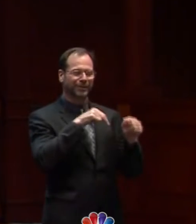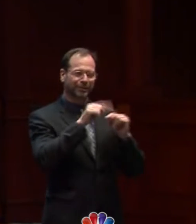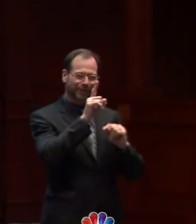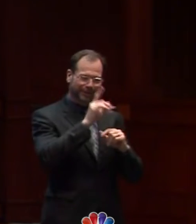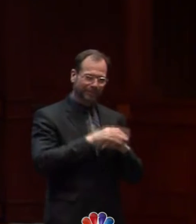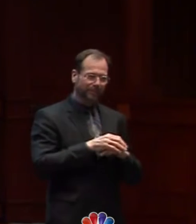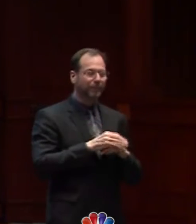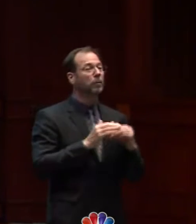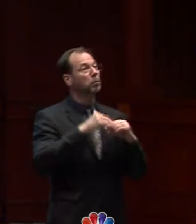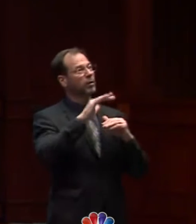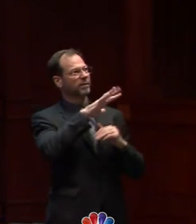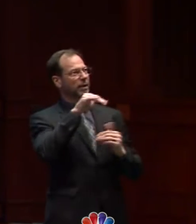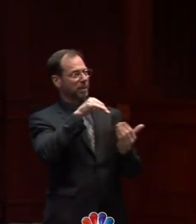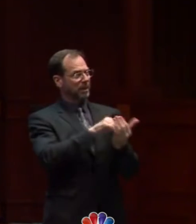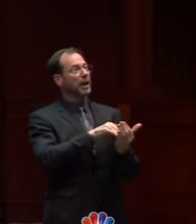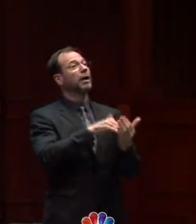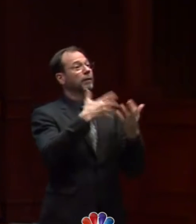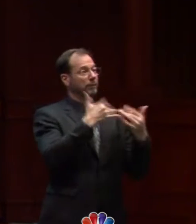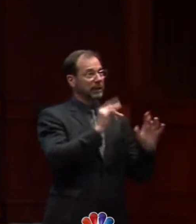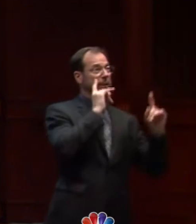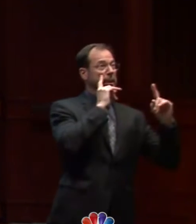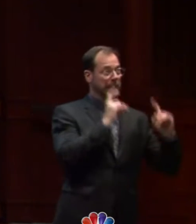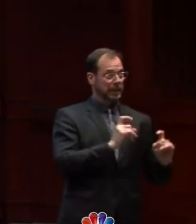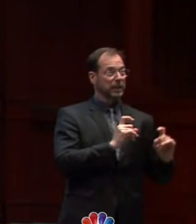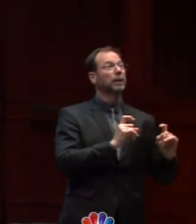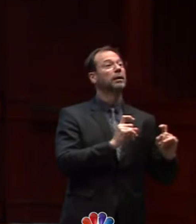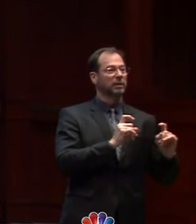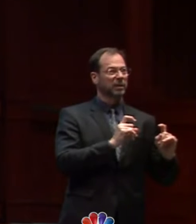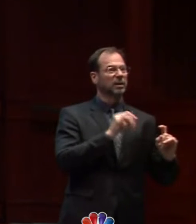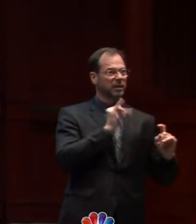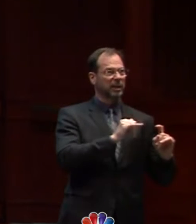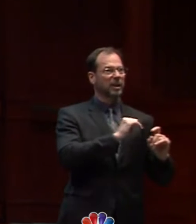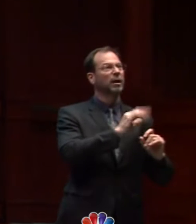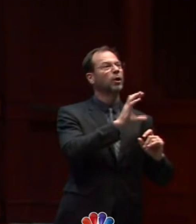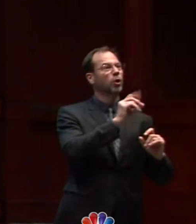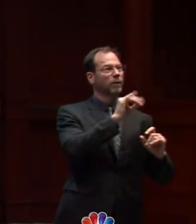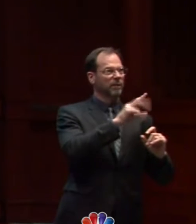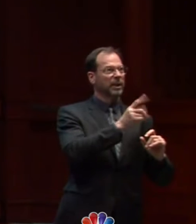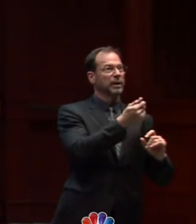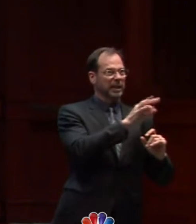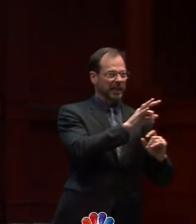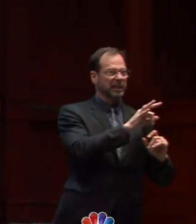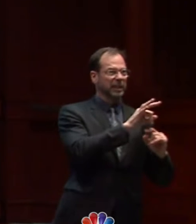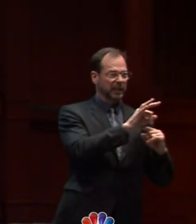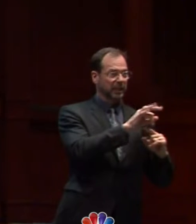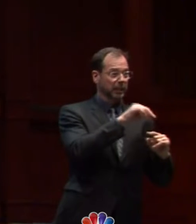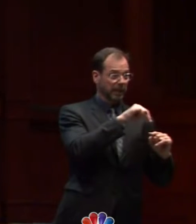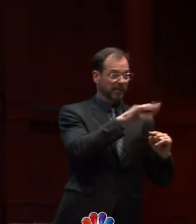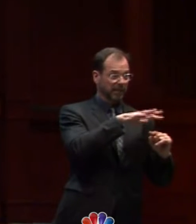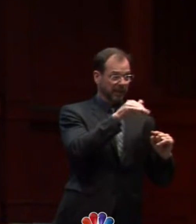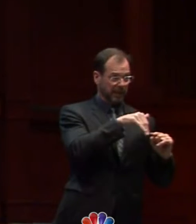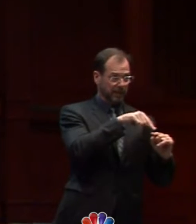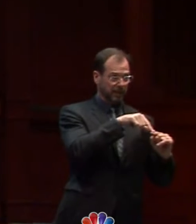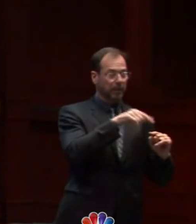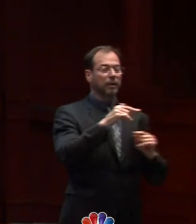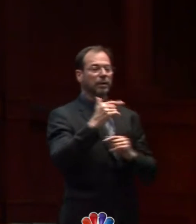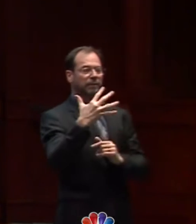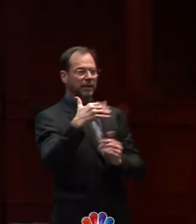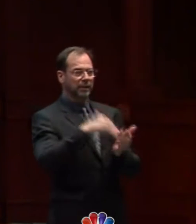than 55,000 Texans have been tested for COVID-19, of which